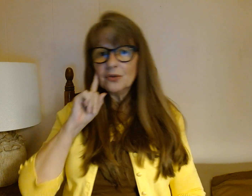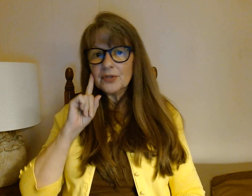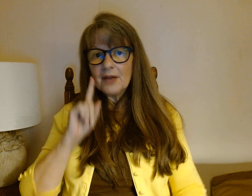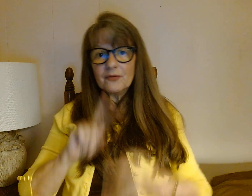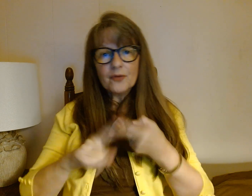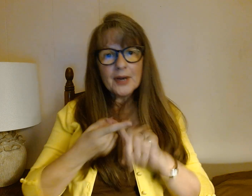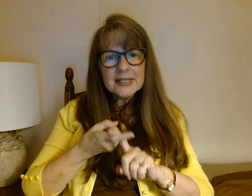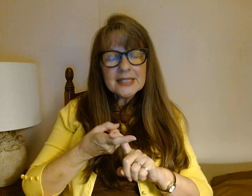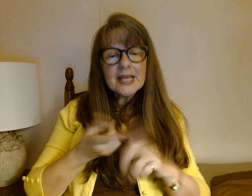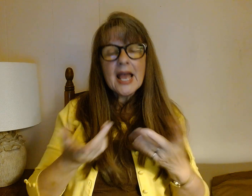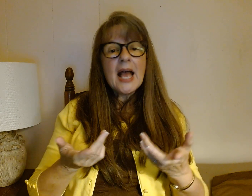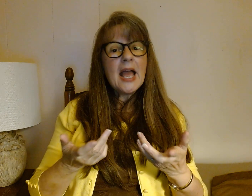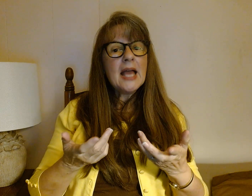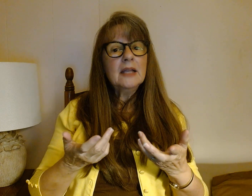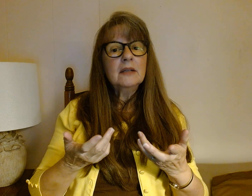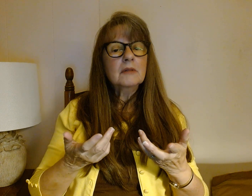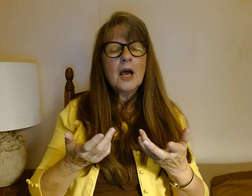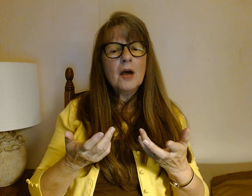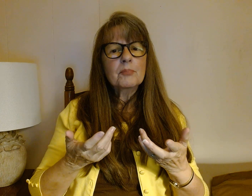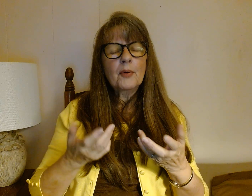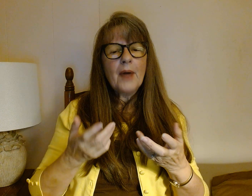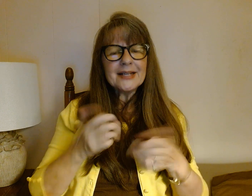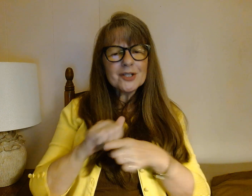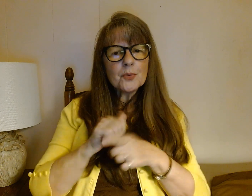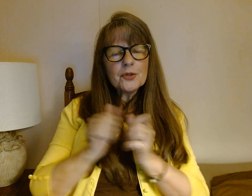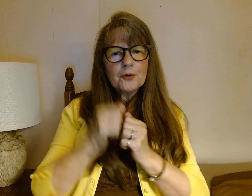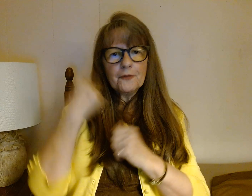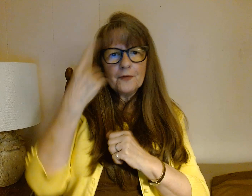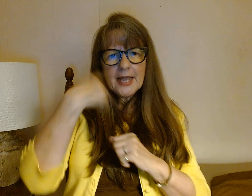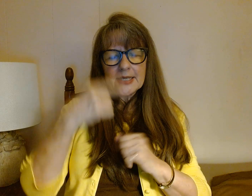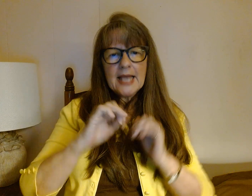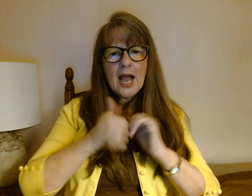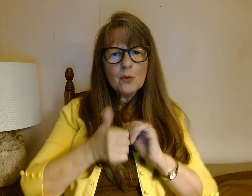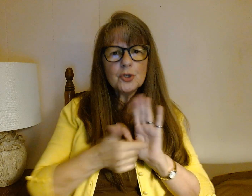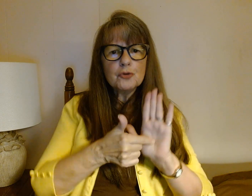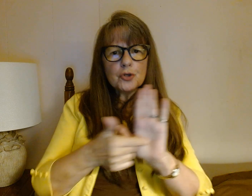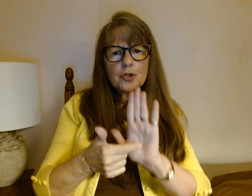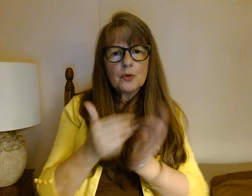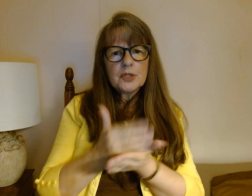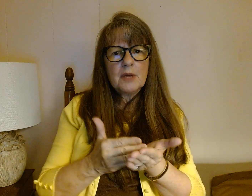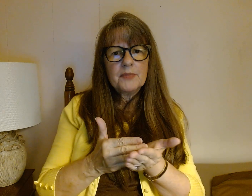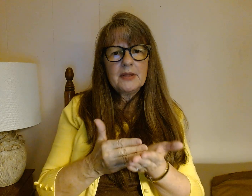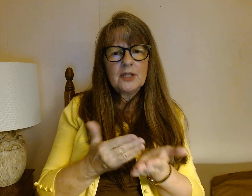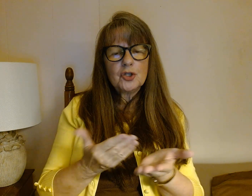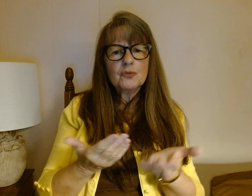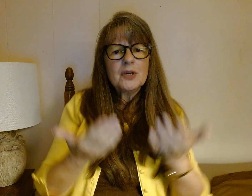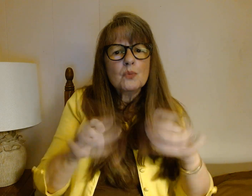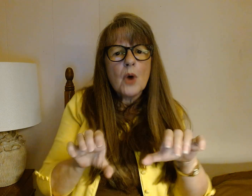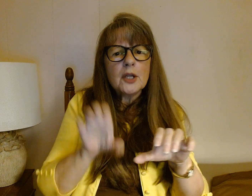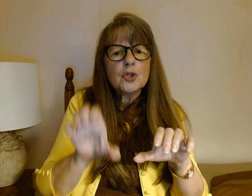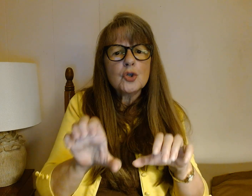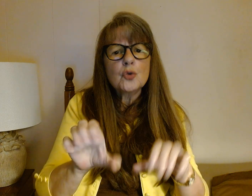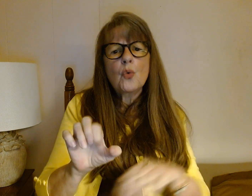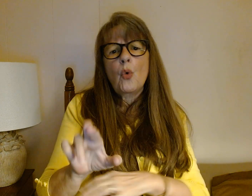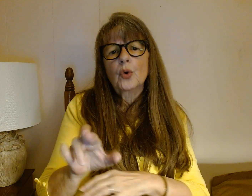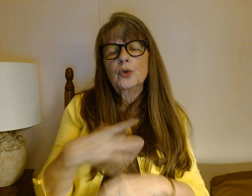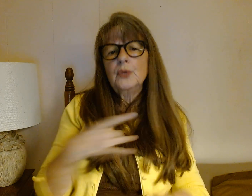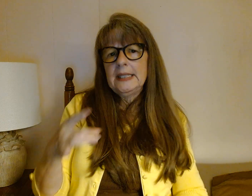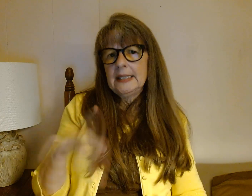deaf friends, and practice with your face. How would you show something that you didn't want to do or you didn't